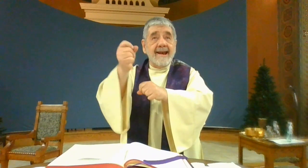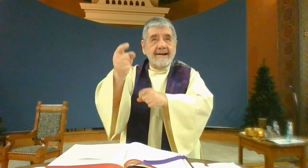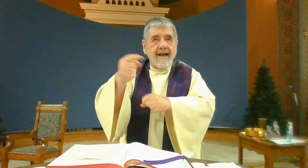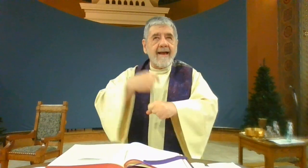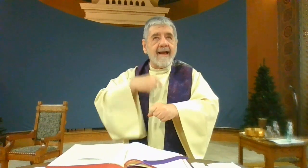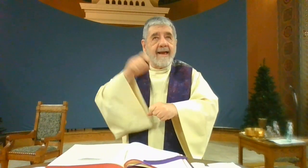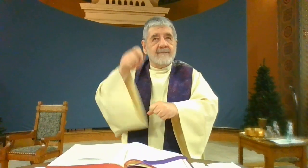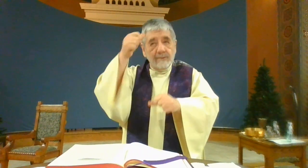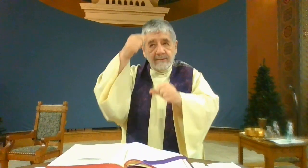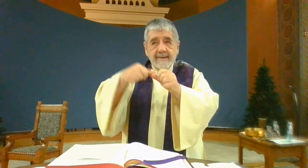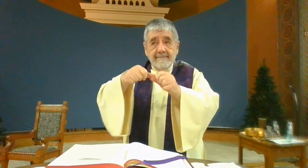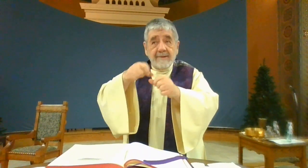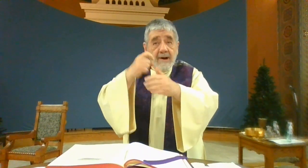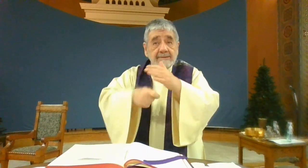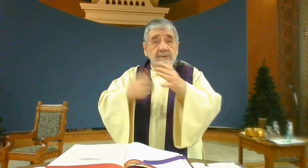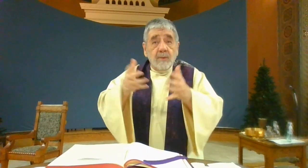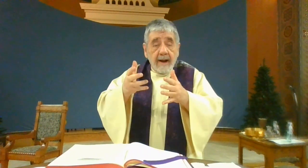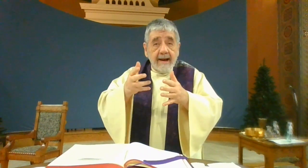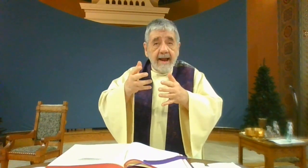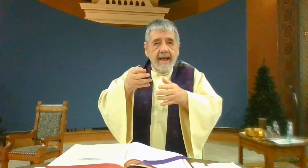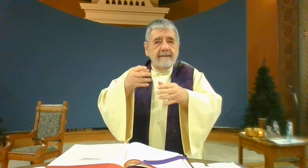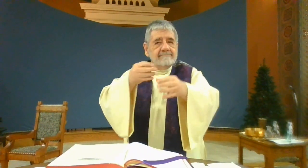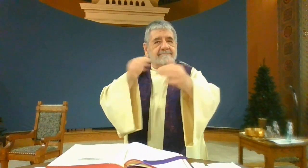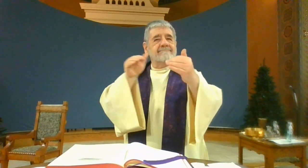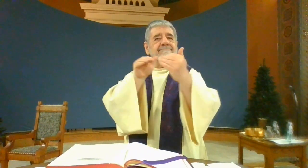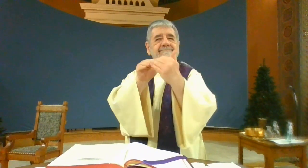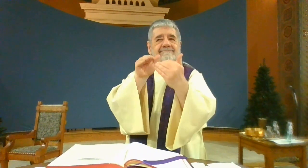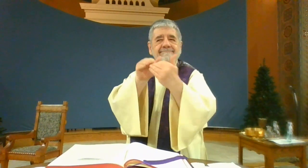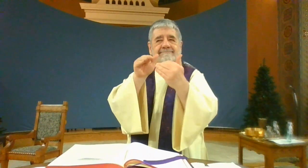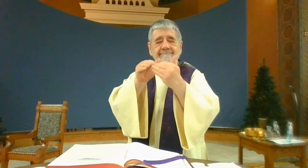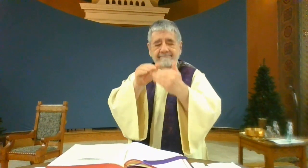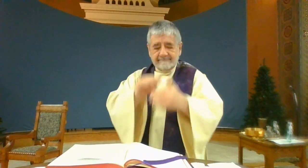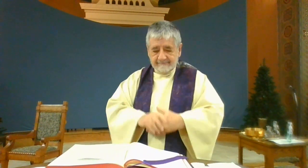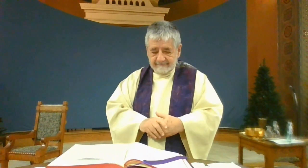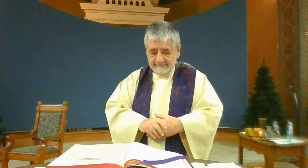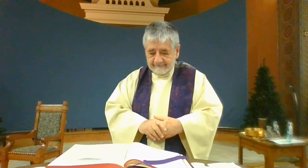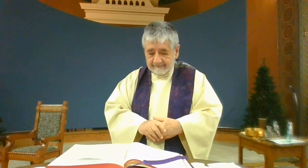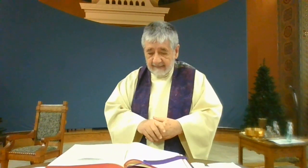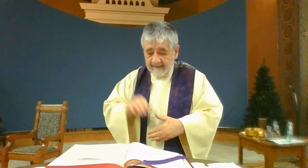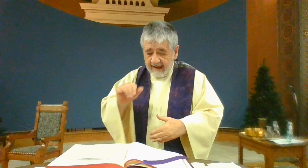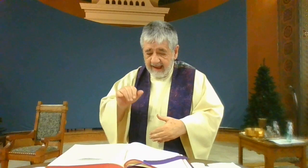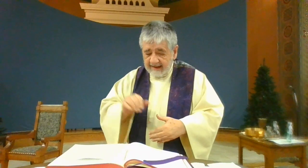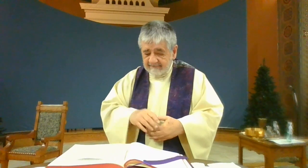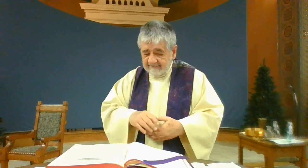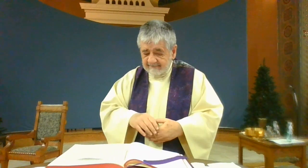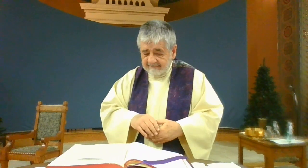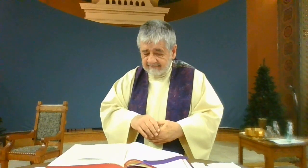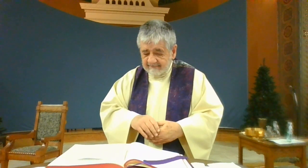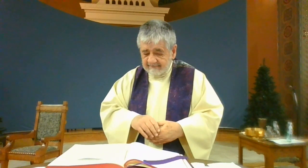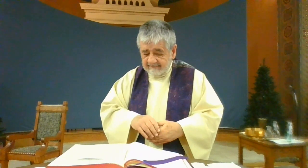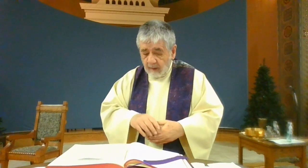Then, in the following year, I need to remember, Oh, what did they spend? I have to give them back the same amount.